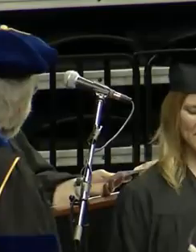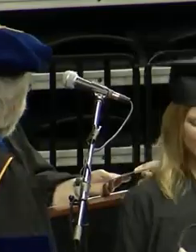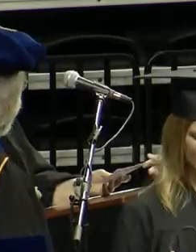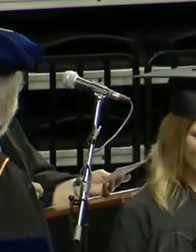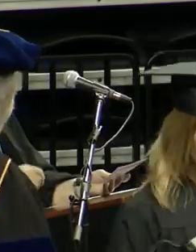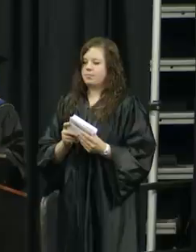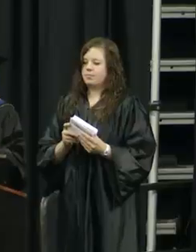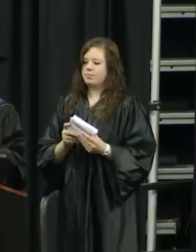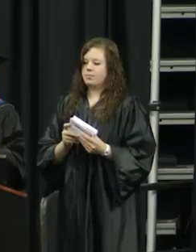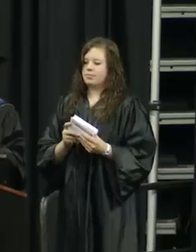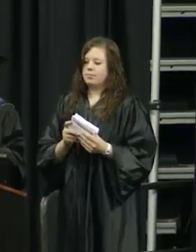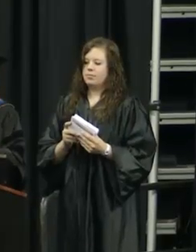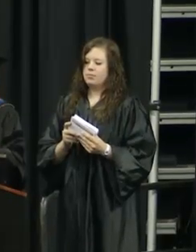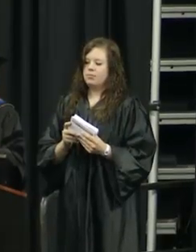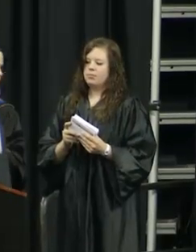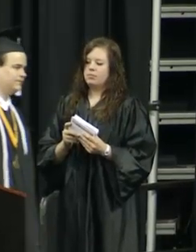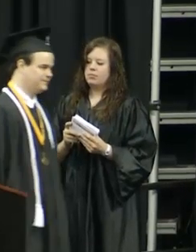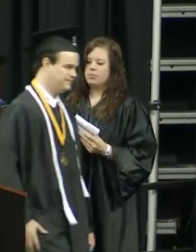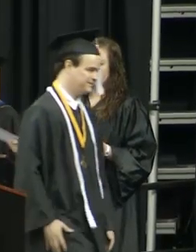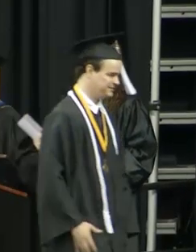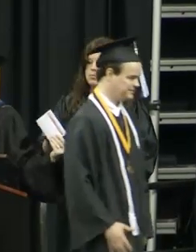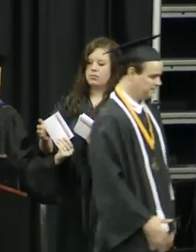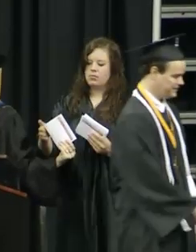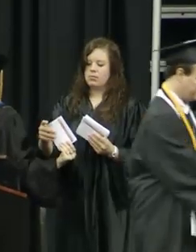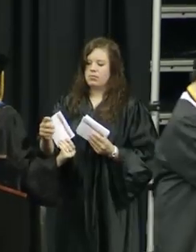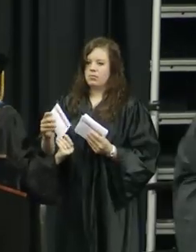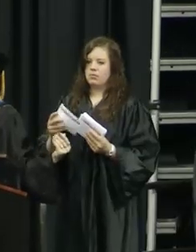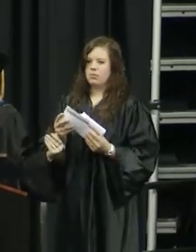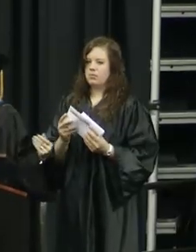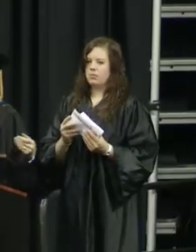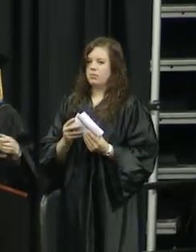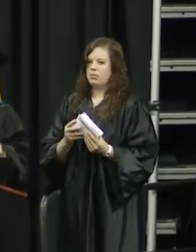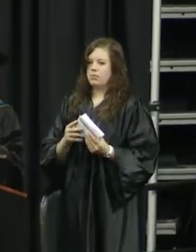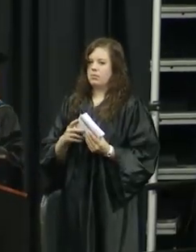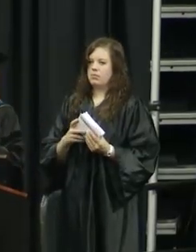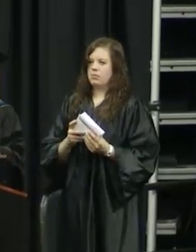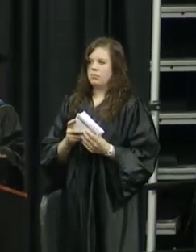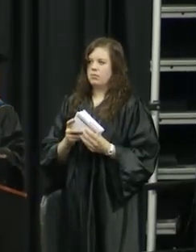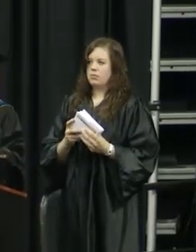James Bullard, Honors in Biochemistry with Distinction.